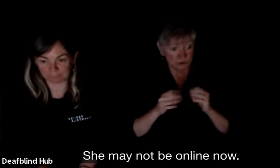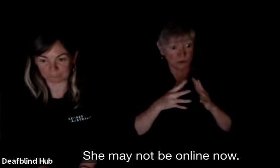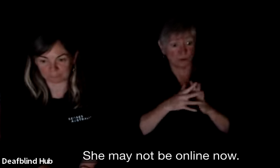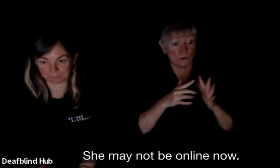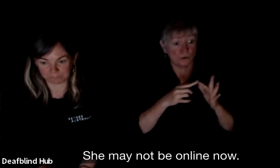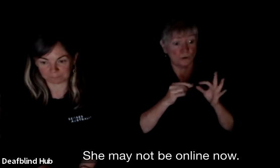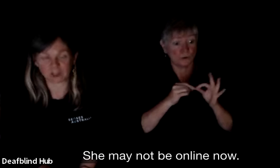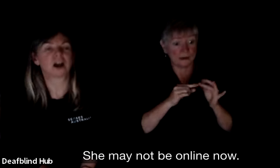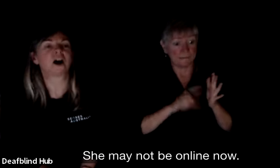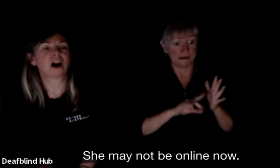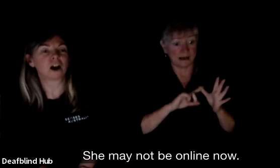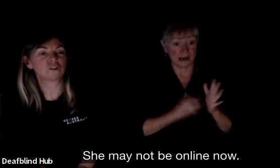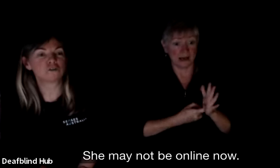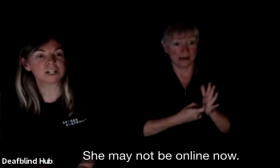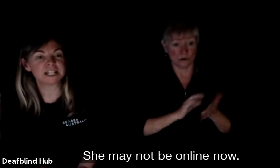to technology?